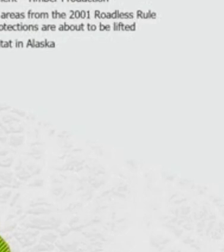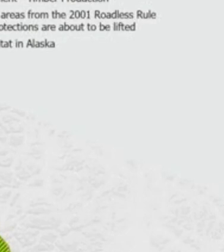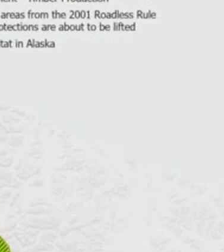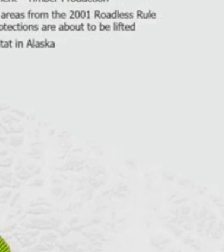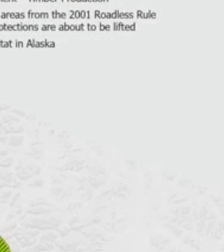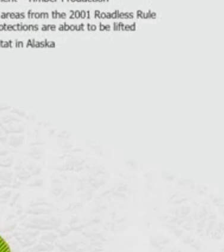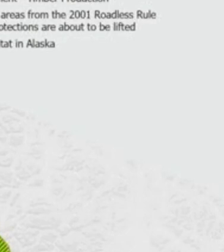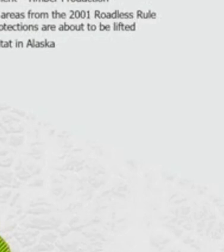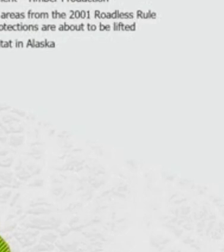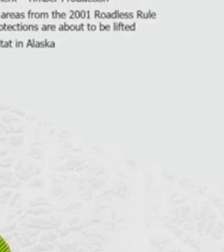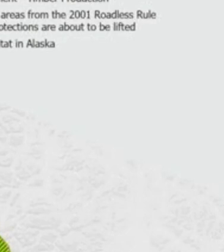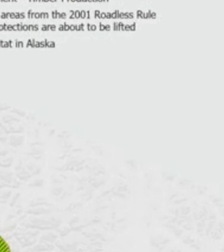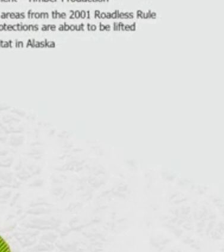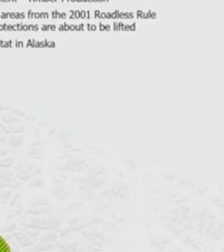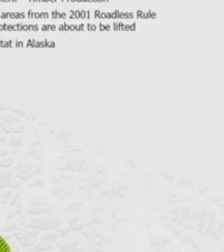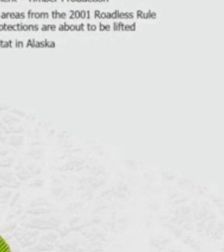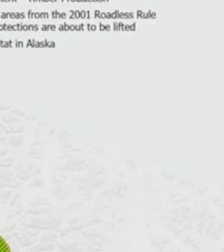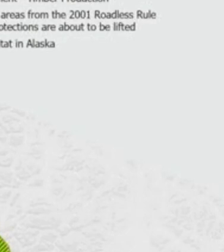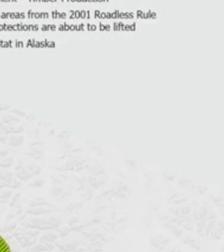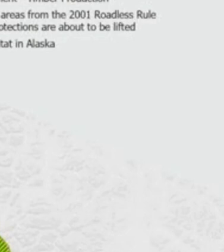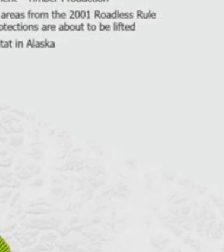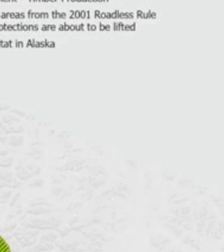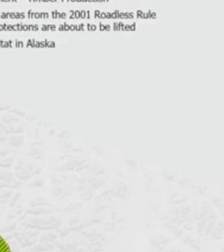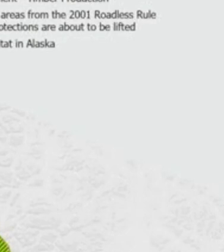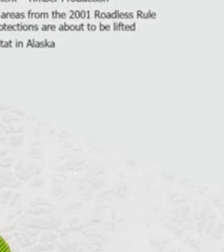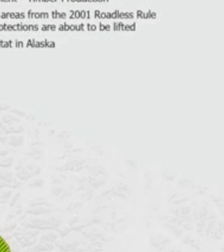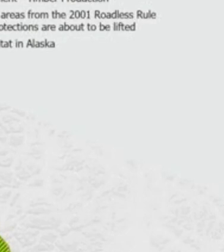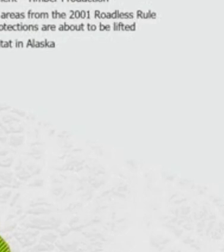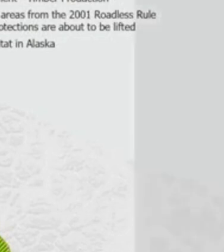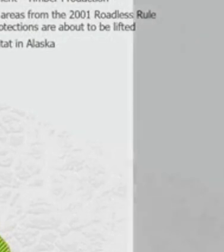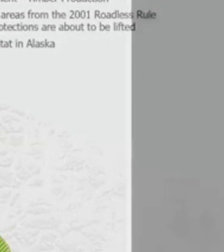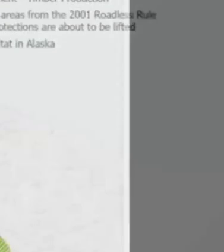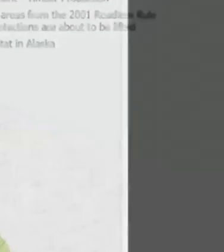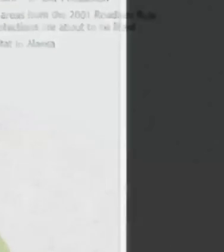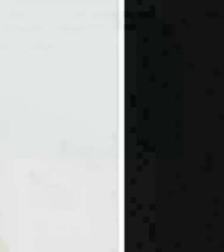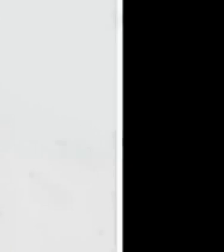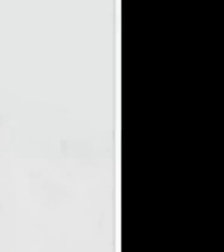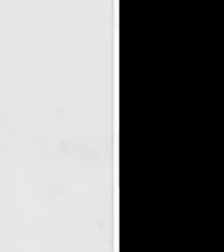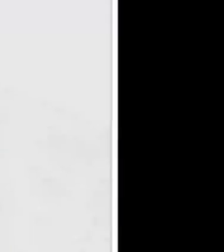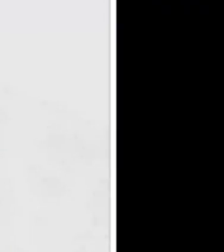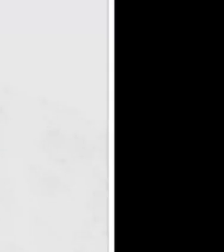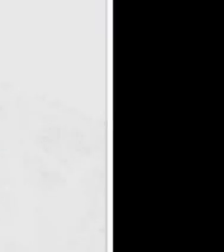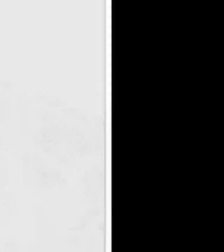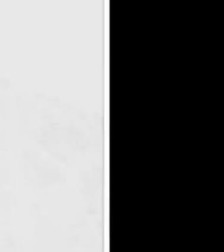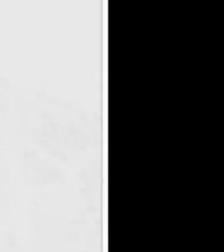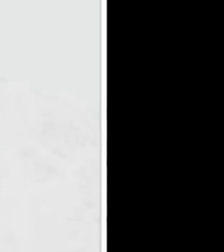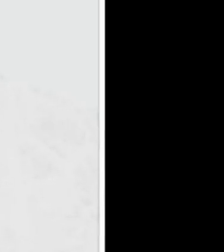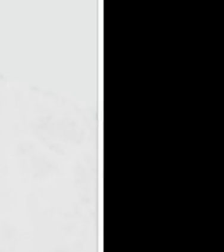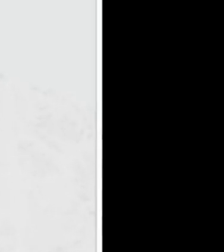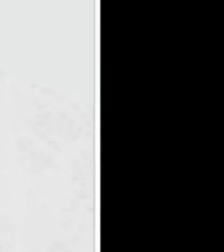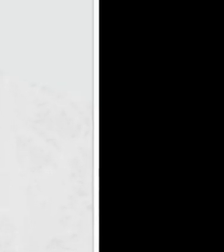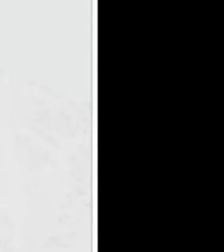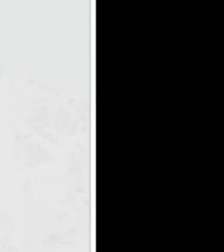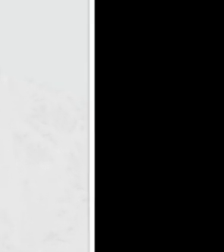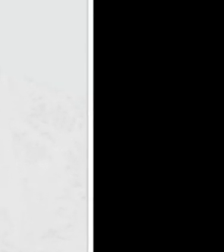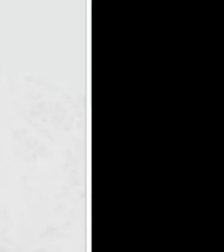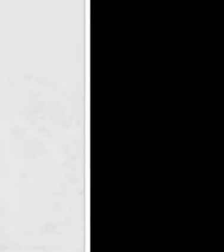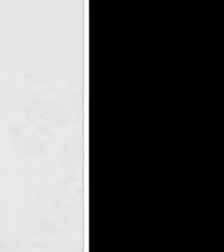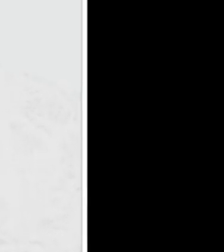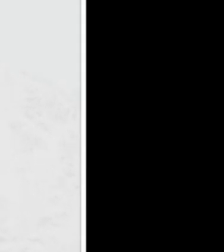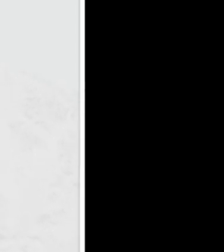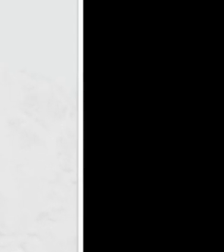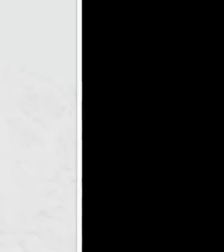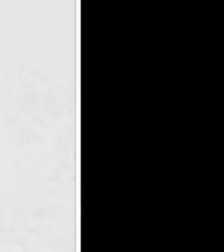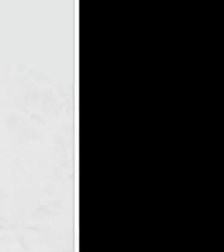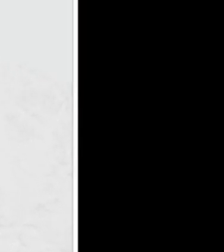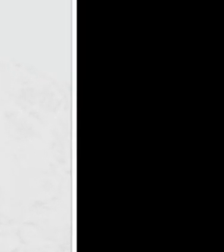where additional logging would occur if the Trump administration goes forward with its plan. You can see the areas marked in black is where logging has